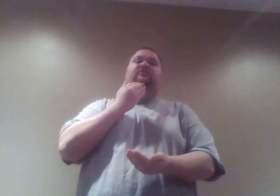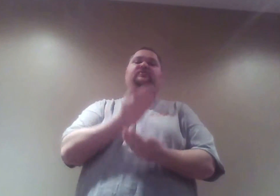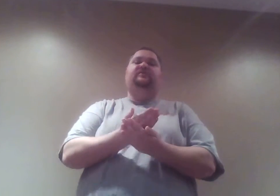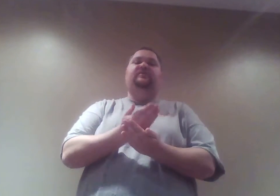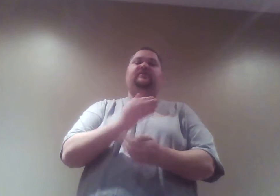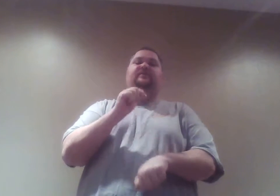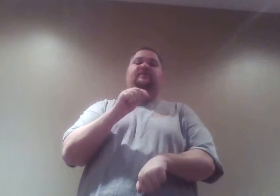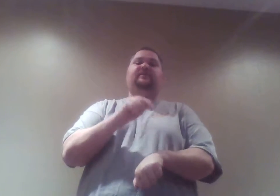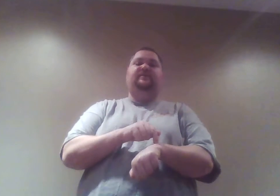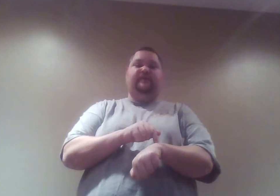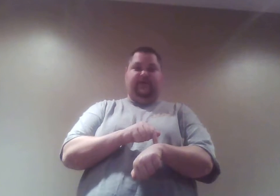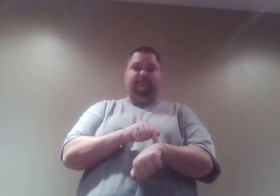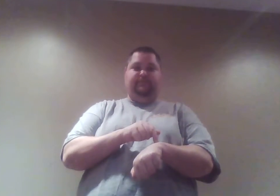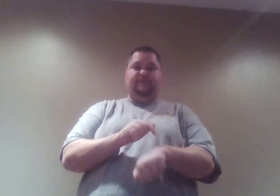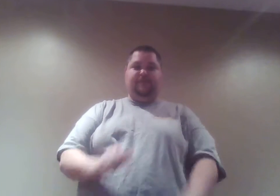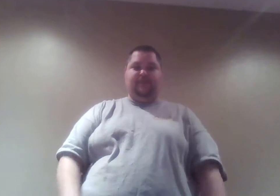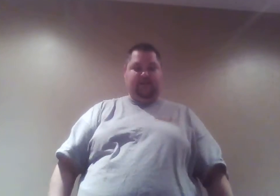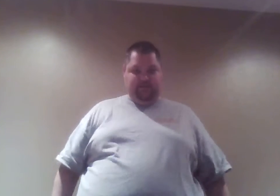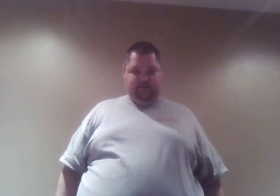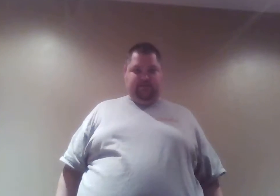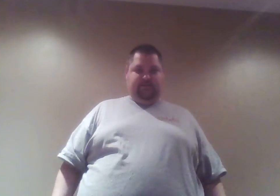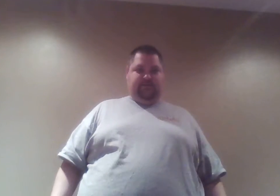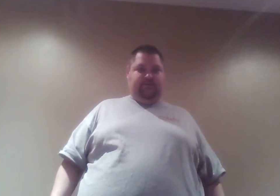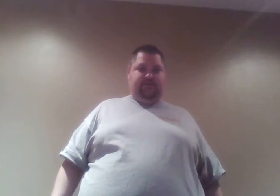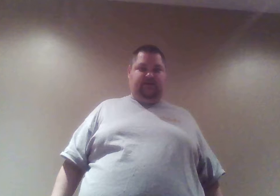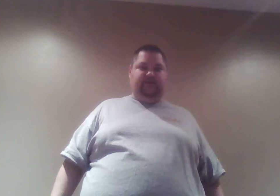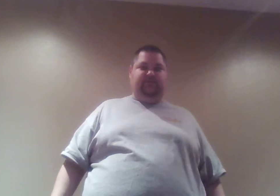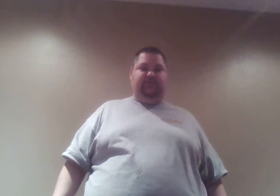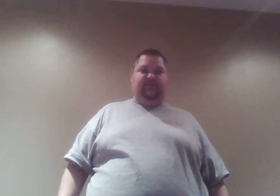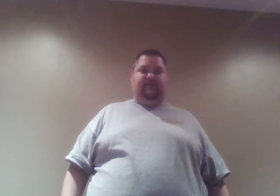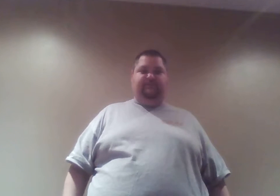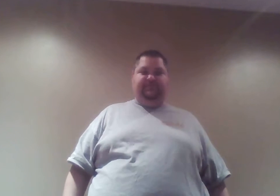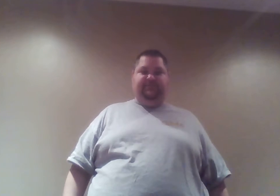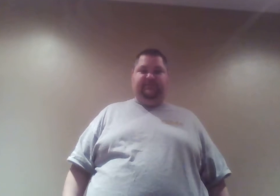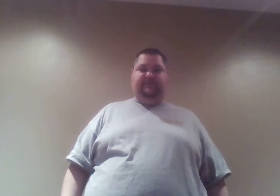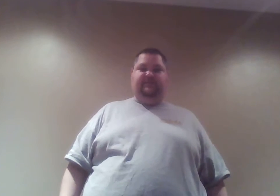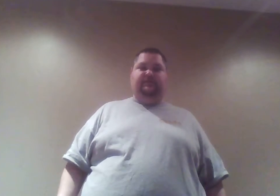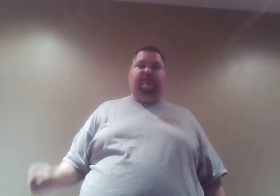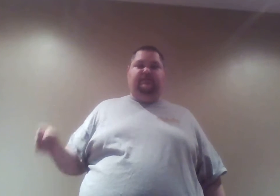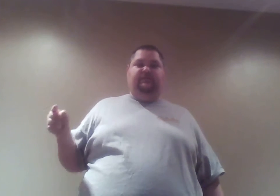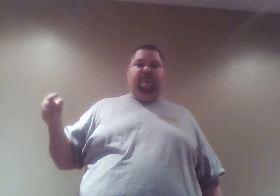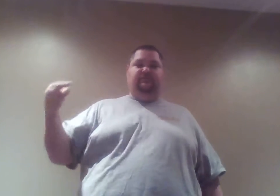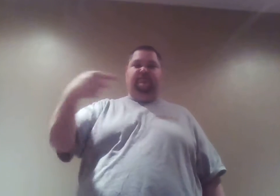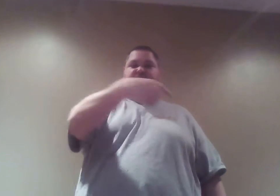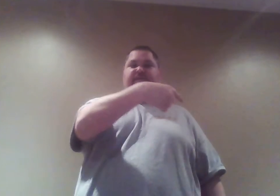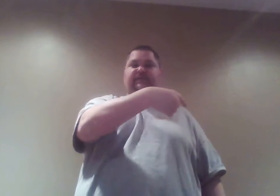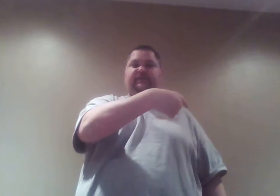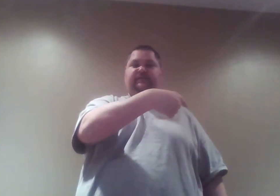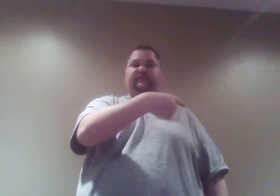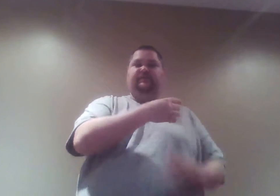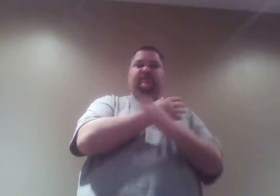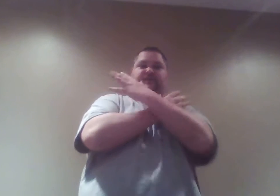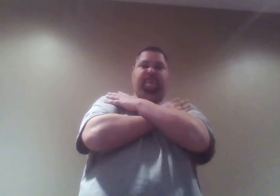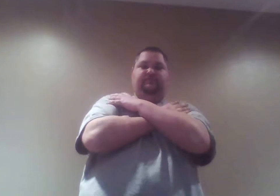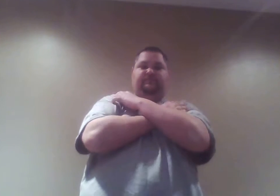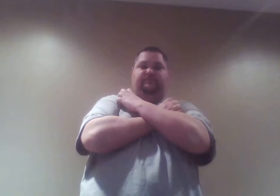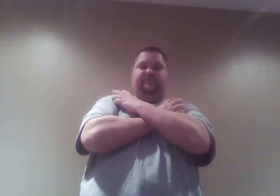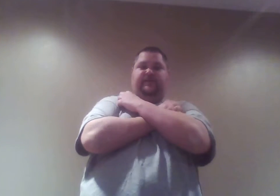good time. I'll do this again. We, Bear